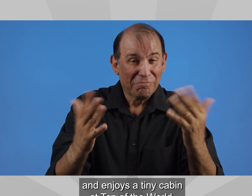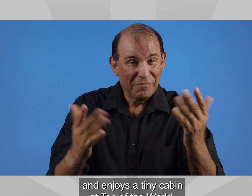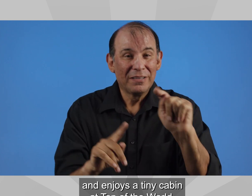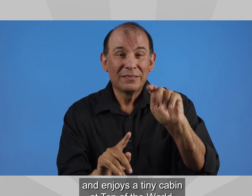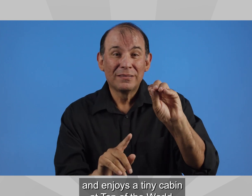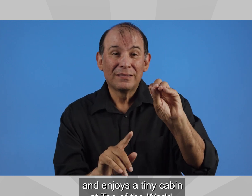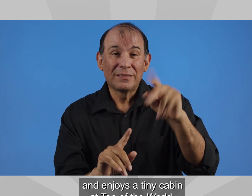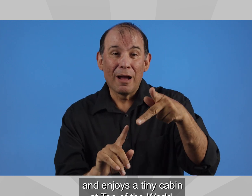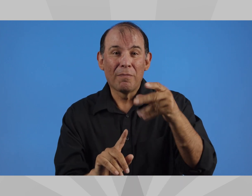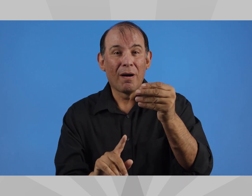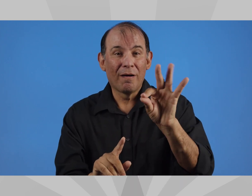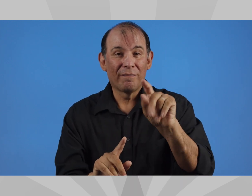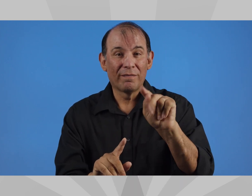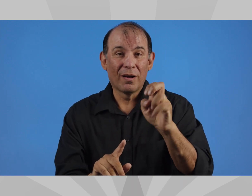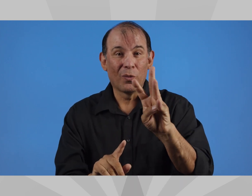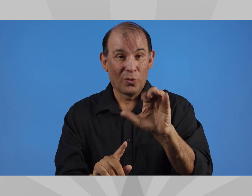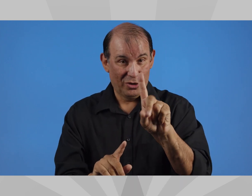cabin at top of the world.